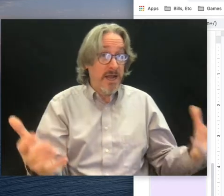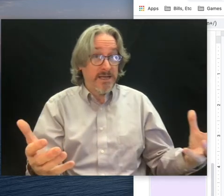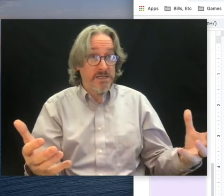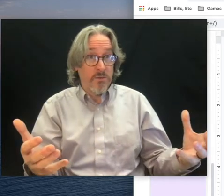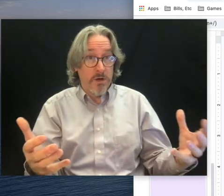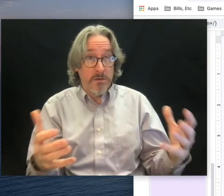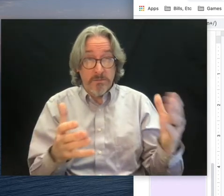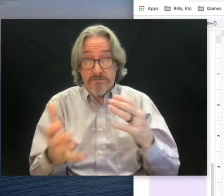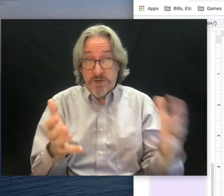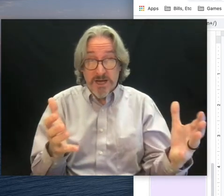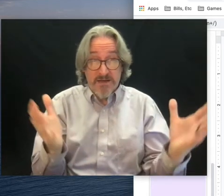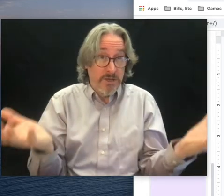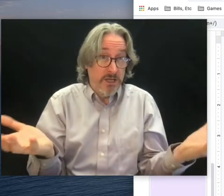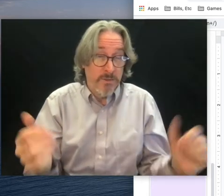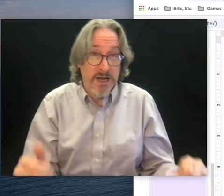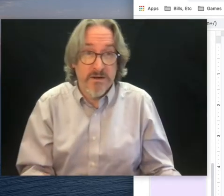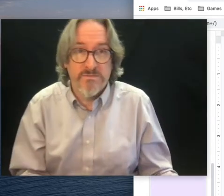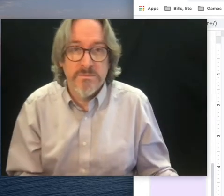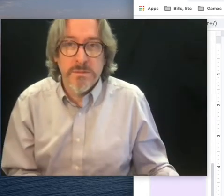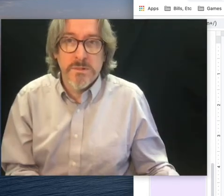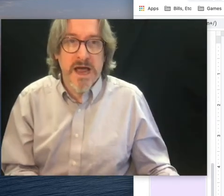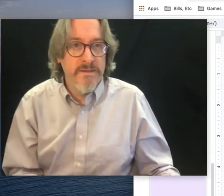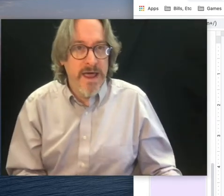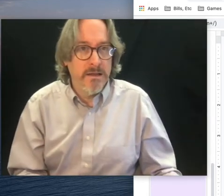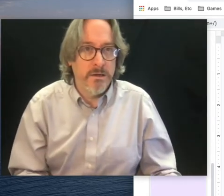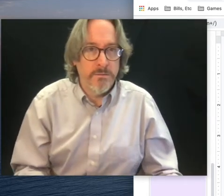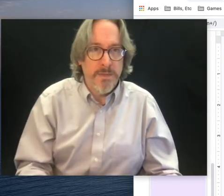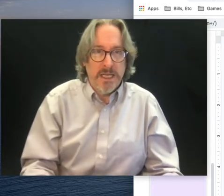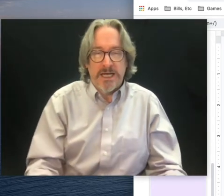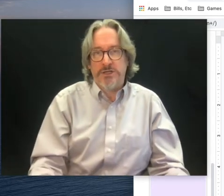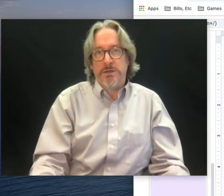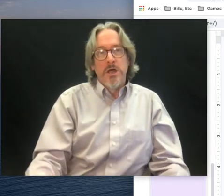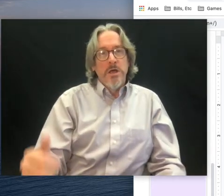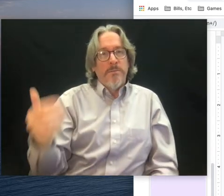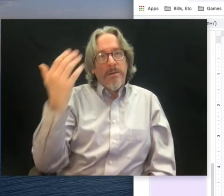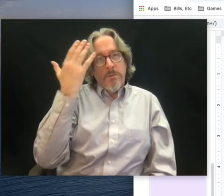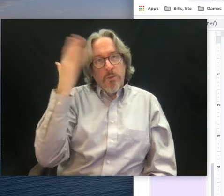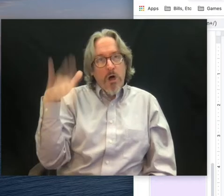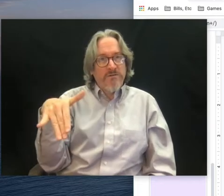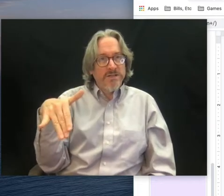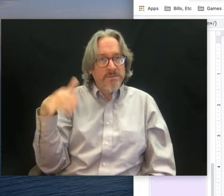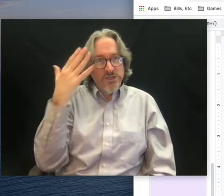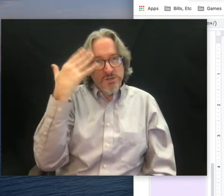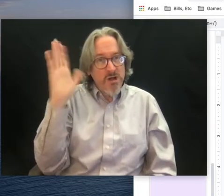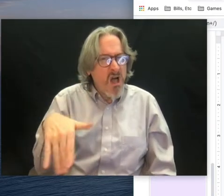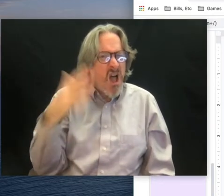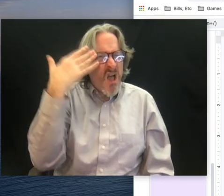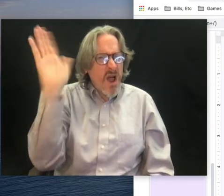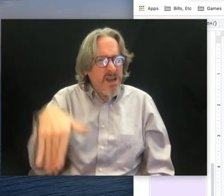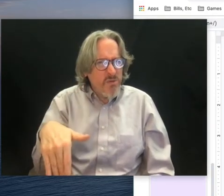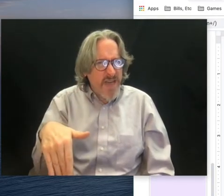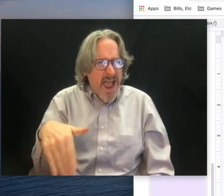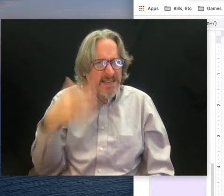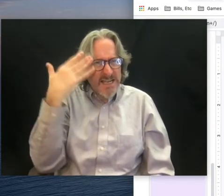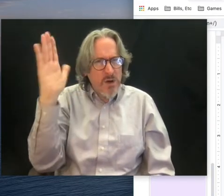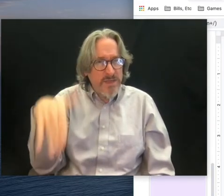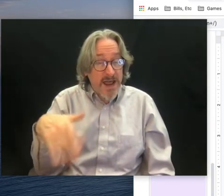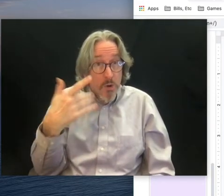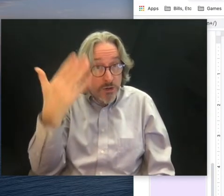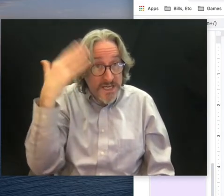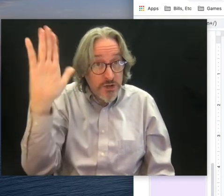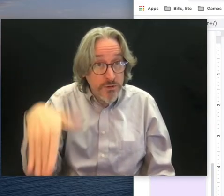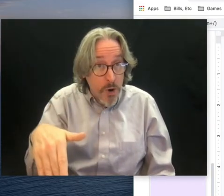in ASL 1. If you didn't have me, you might not have gotten that little mini lecture. But we'll oftentimes use, no, oh, I know that. I